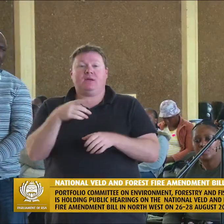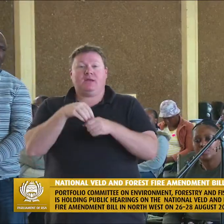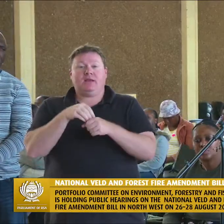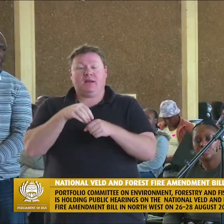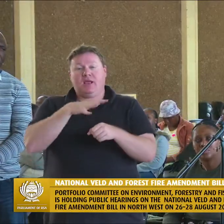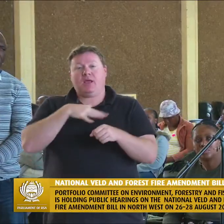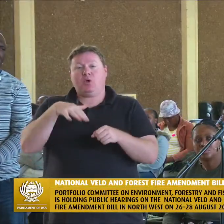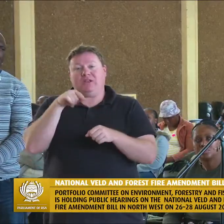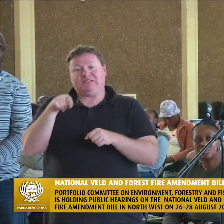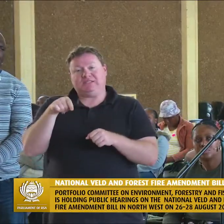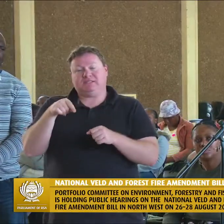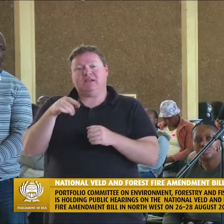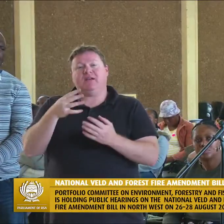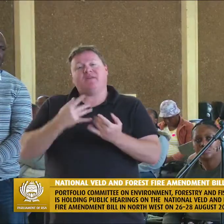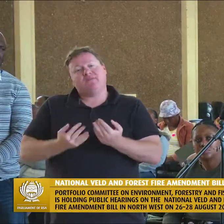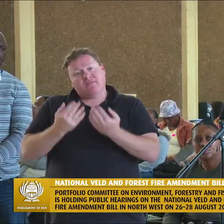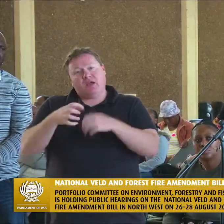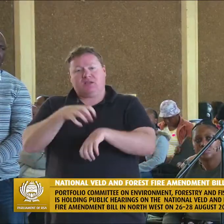functioning